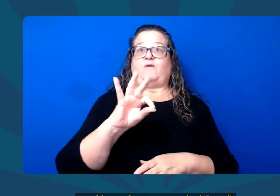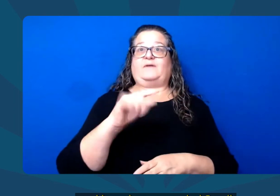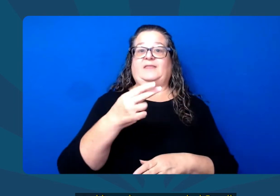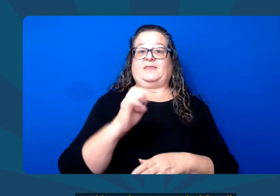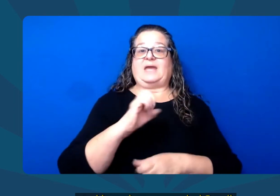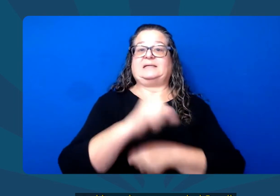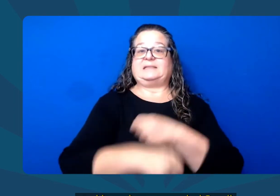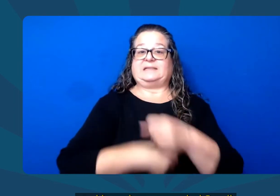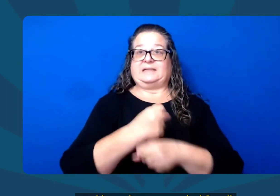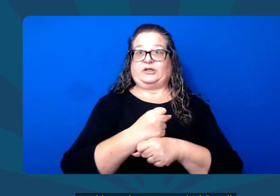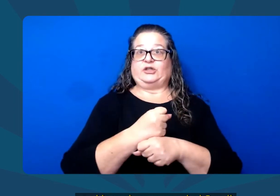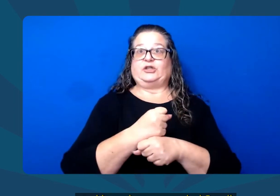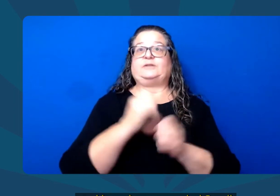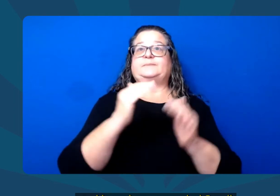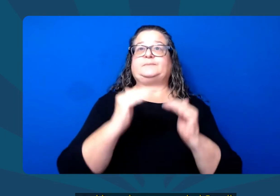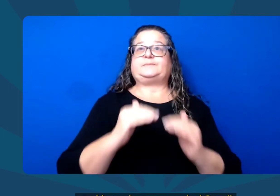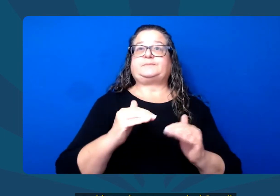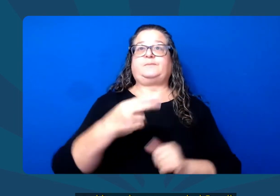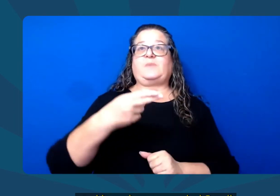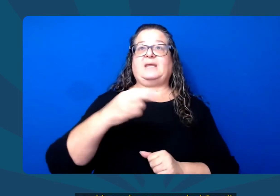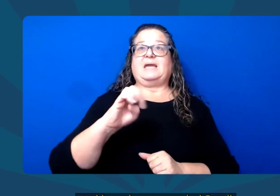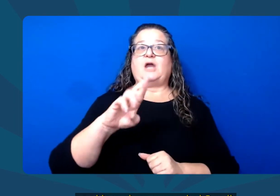Business Legislator of the Year,